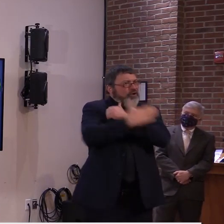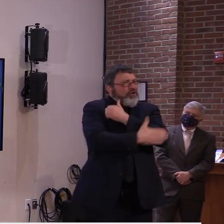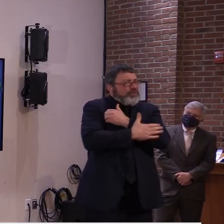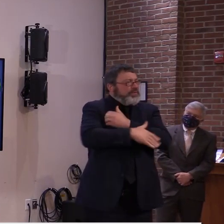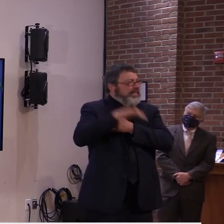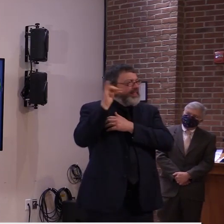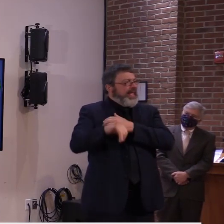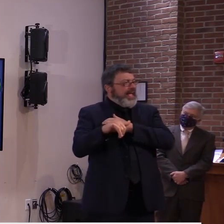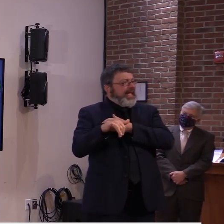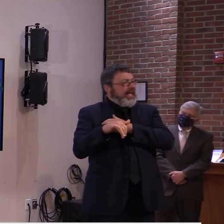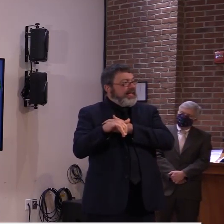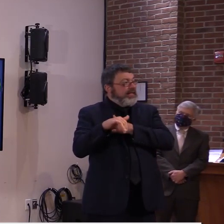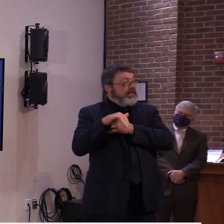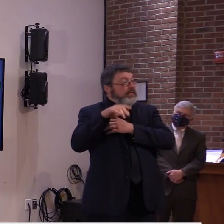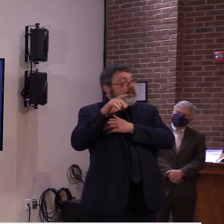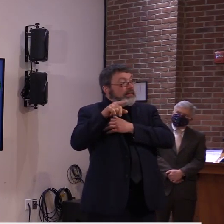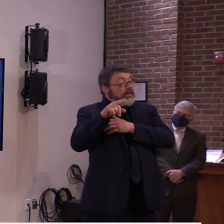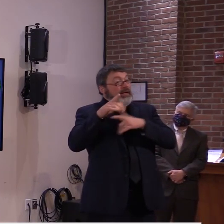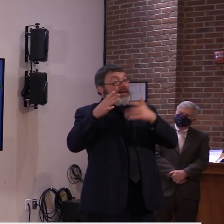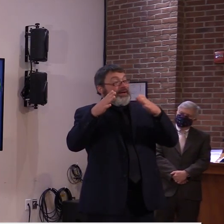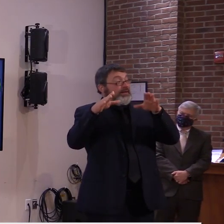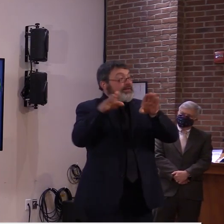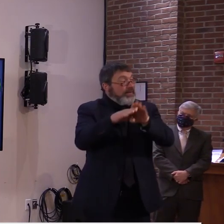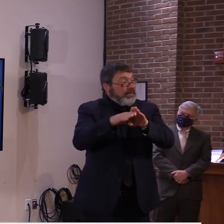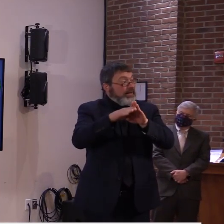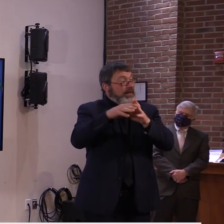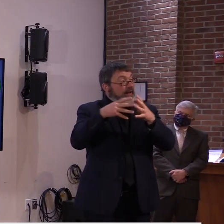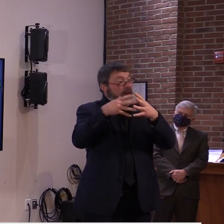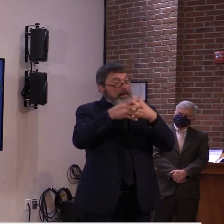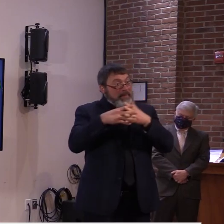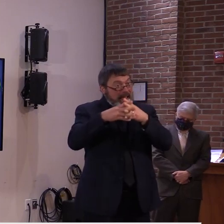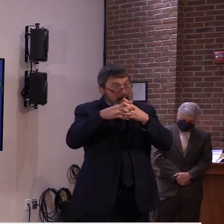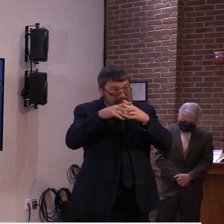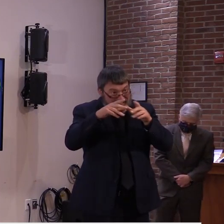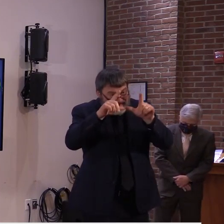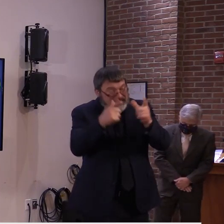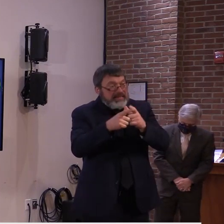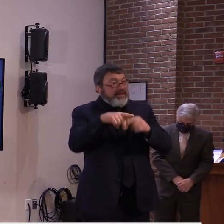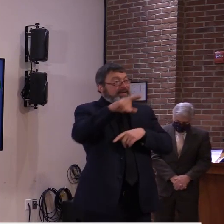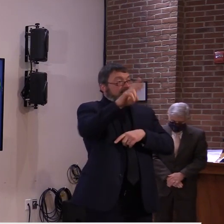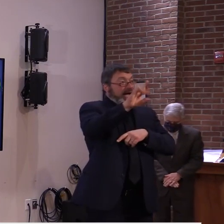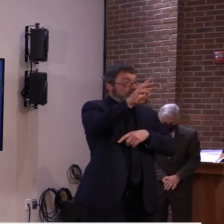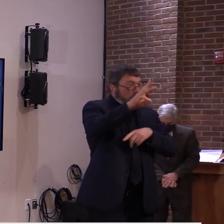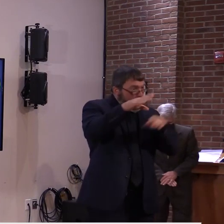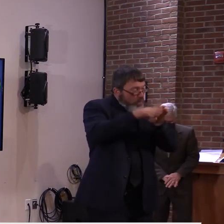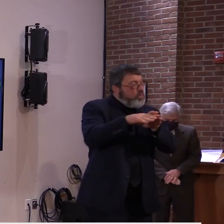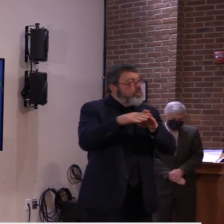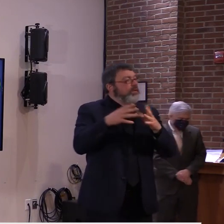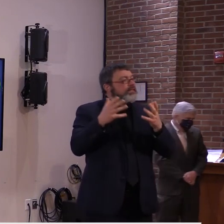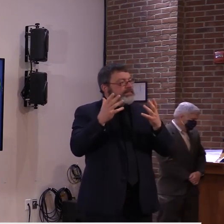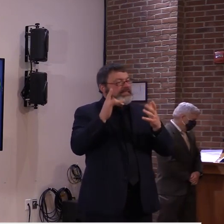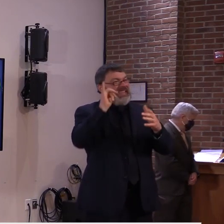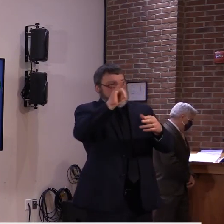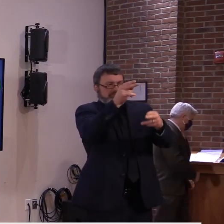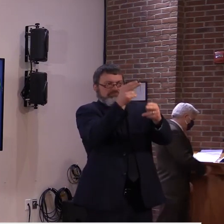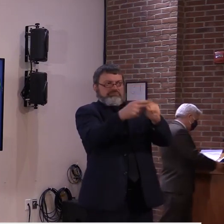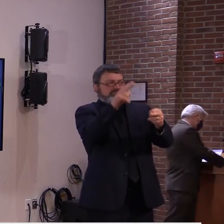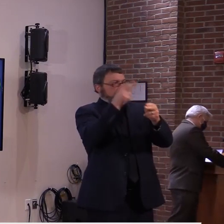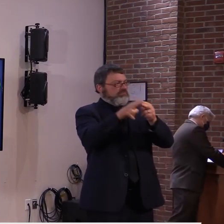vets. Some of them are amongst our most vulnerable populations. We're trying to keep them healthy. I know this is difficult. We hope this is